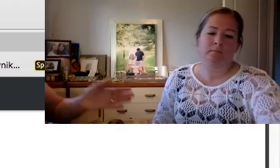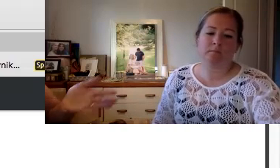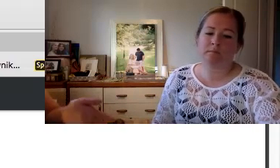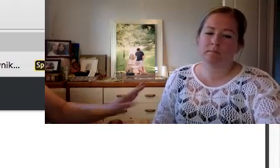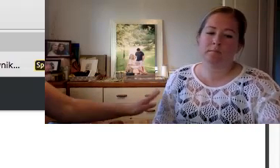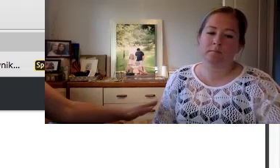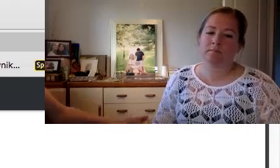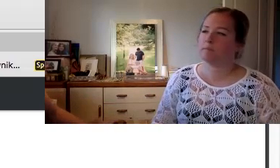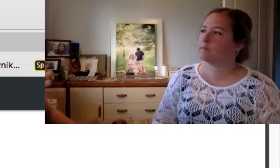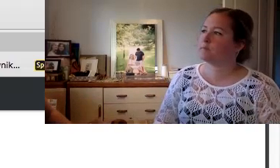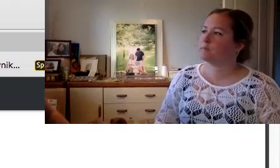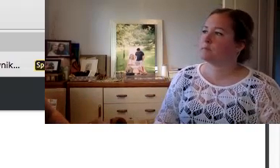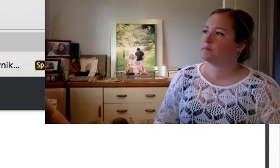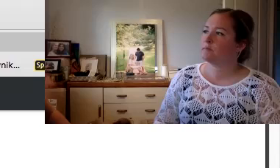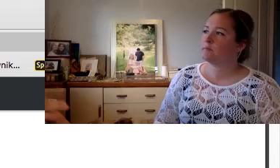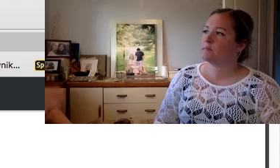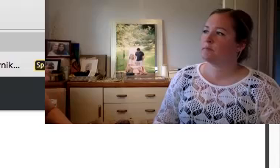grandfather.